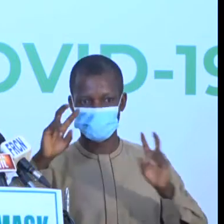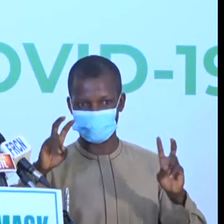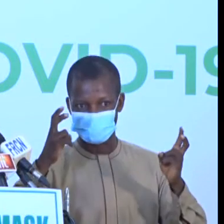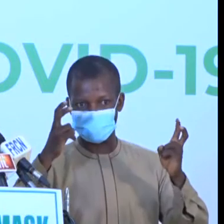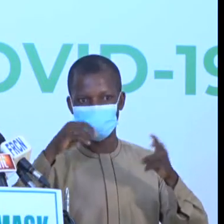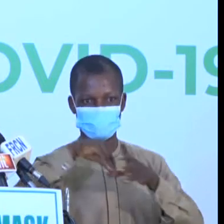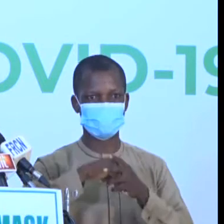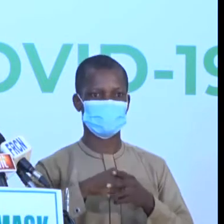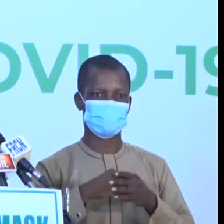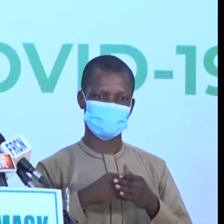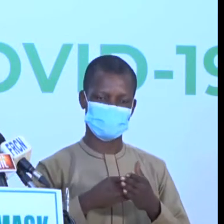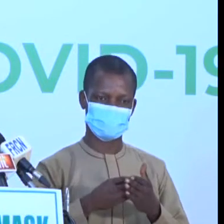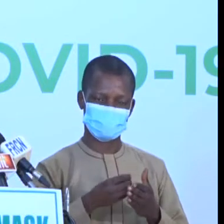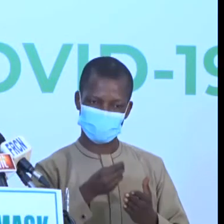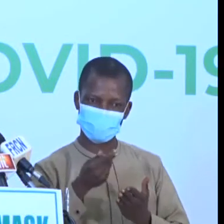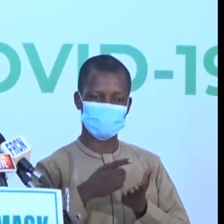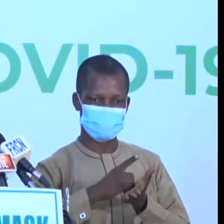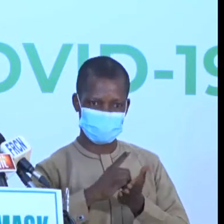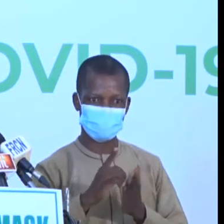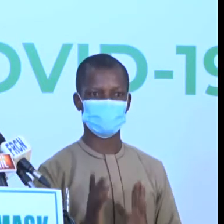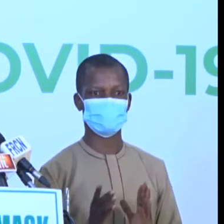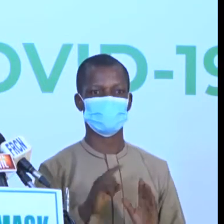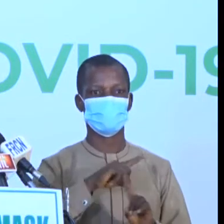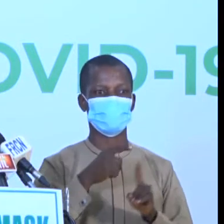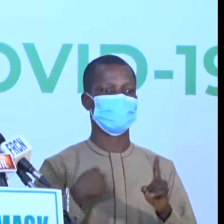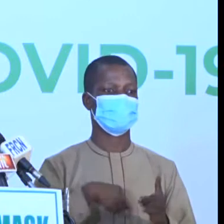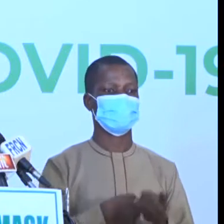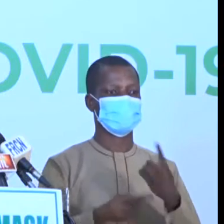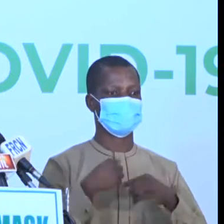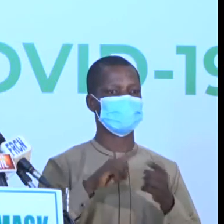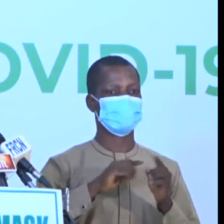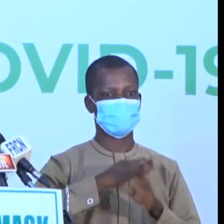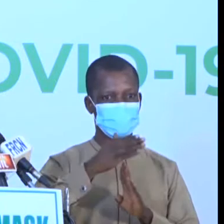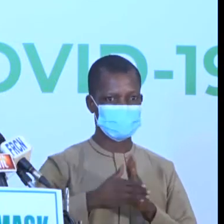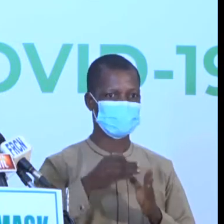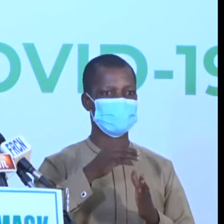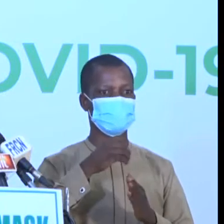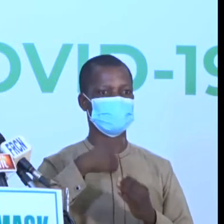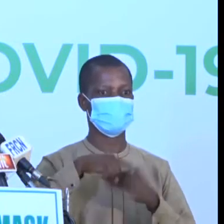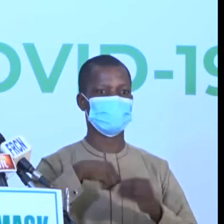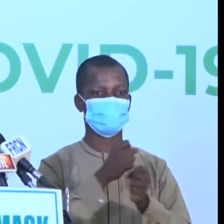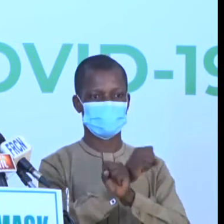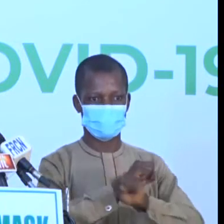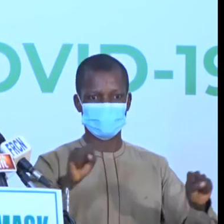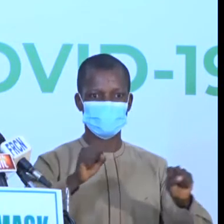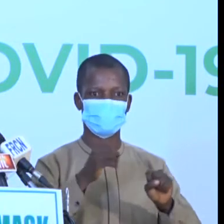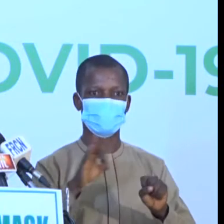within the next couple of weeks, when we come to a conclusion about the safety of